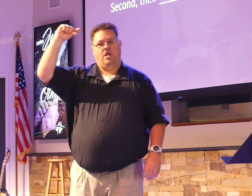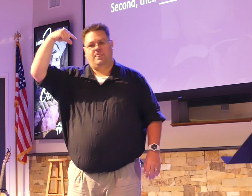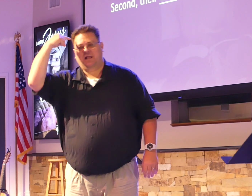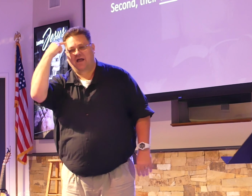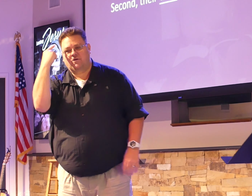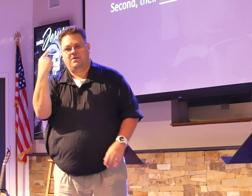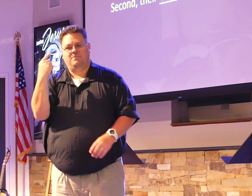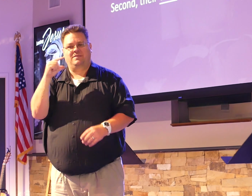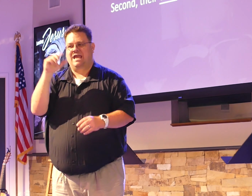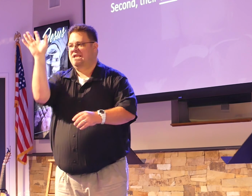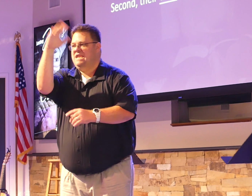never vote?